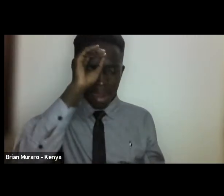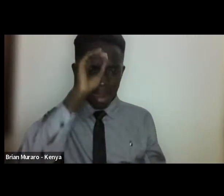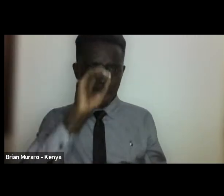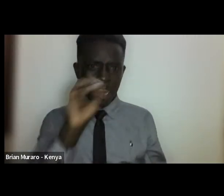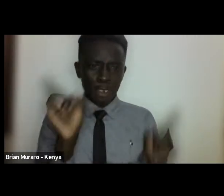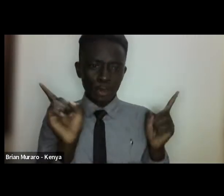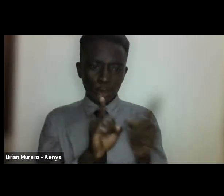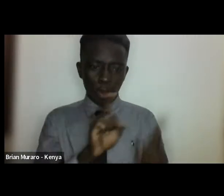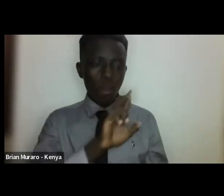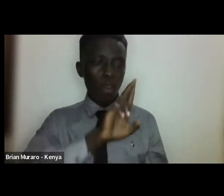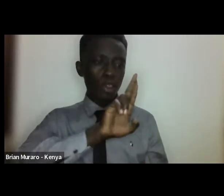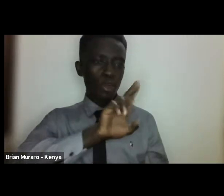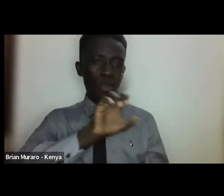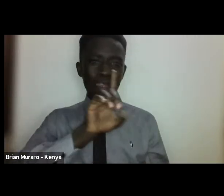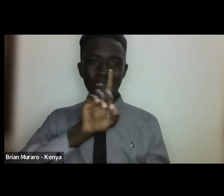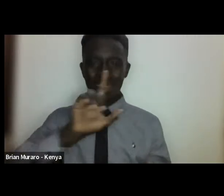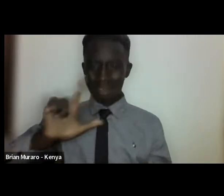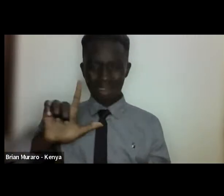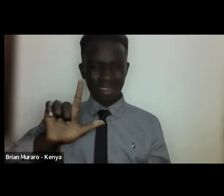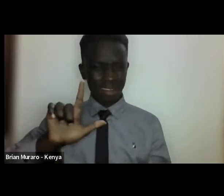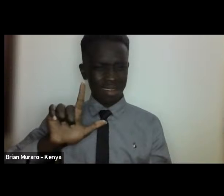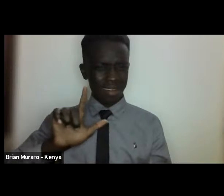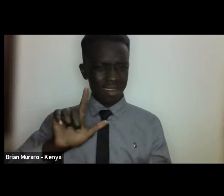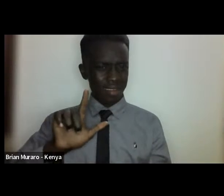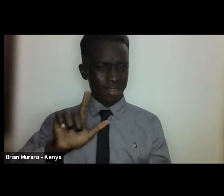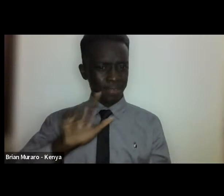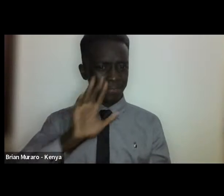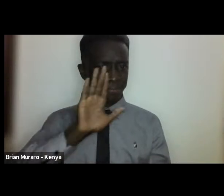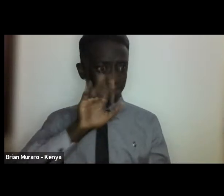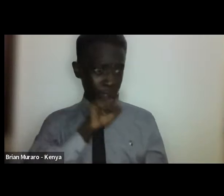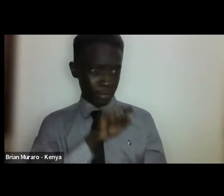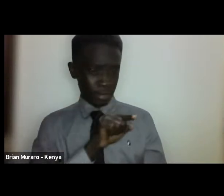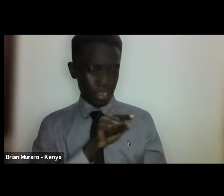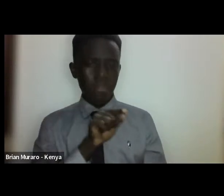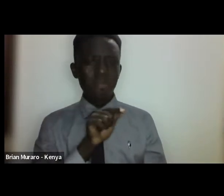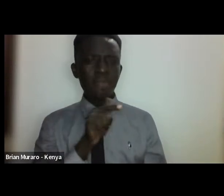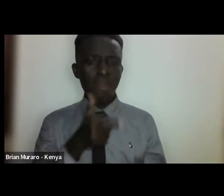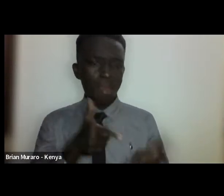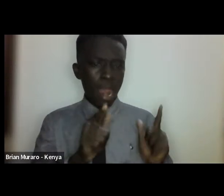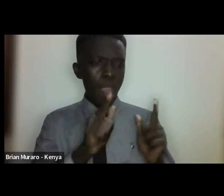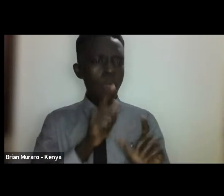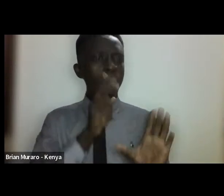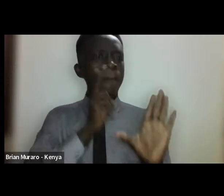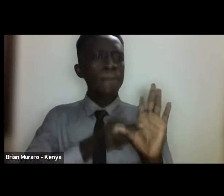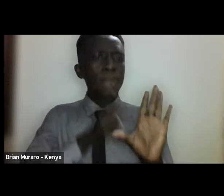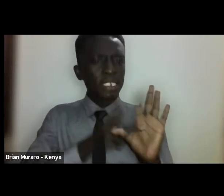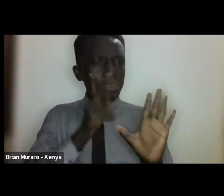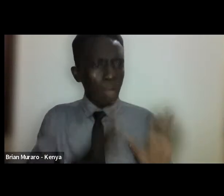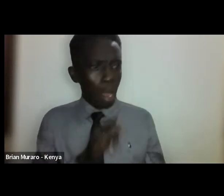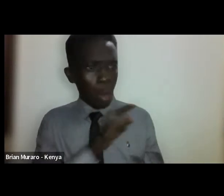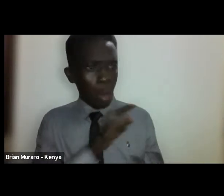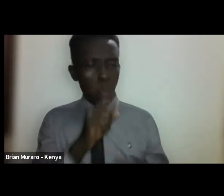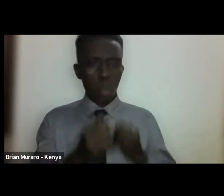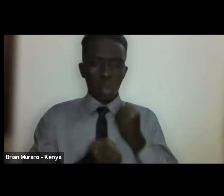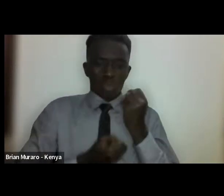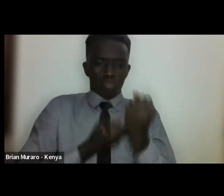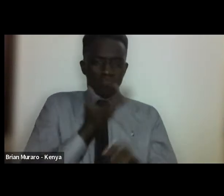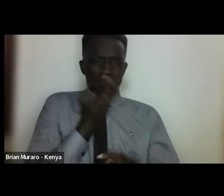it allows participants in the learning process to express themselves in diverse